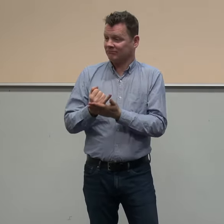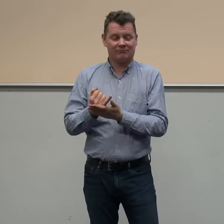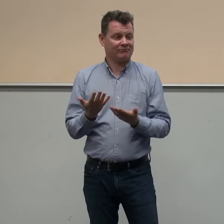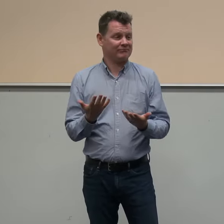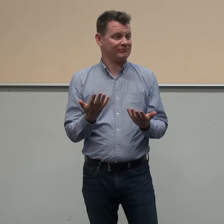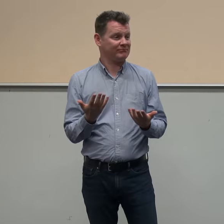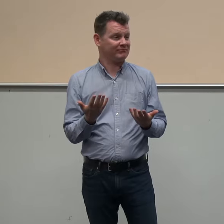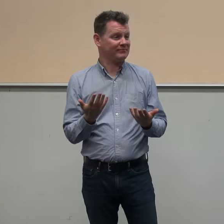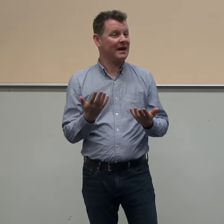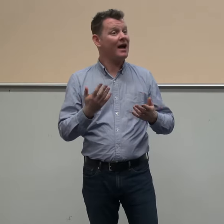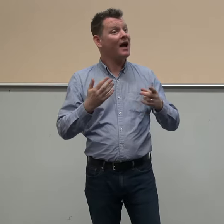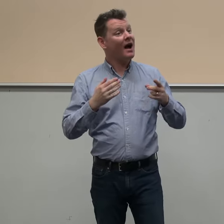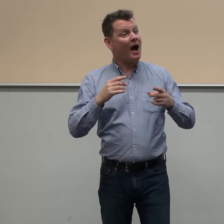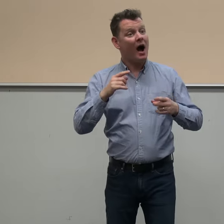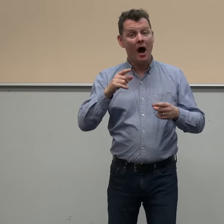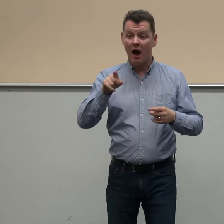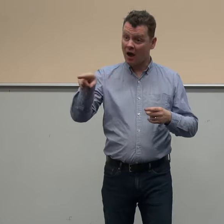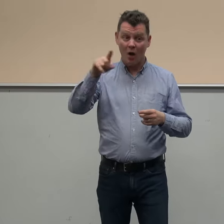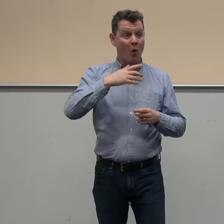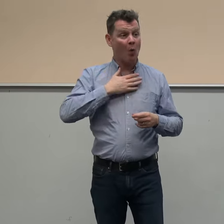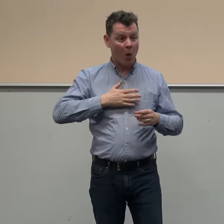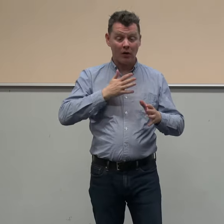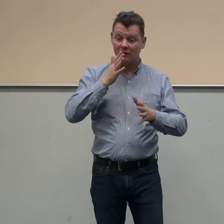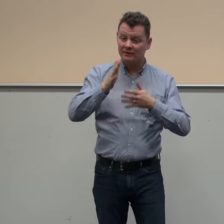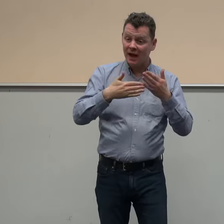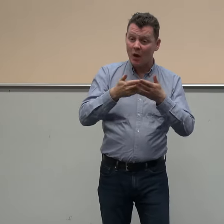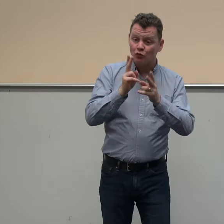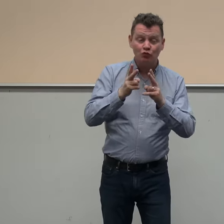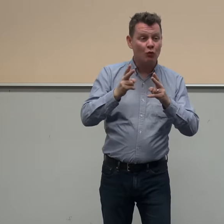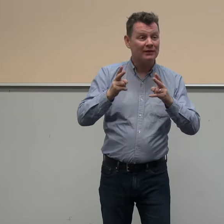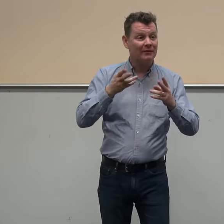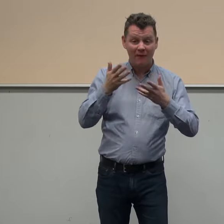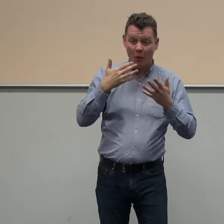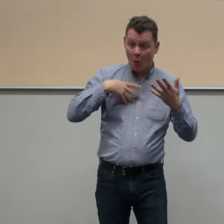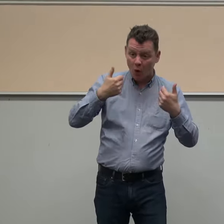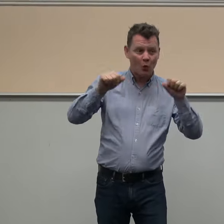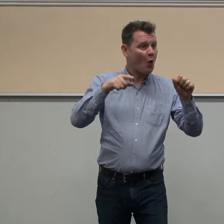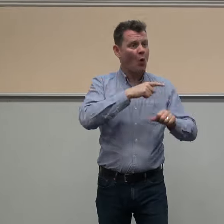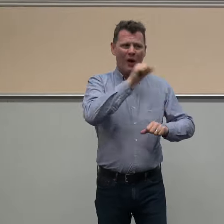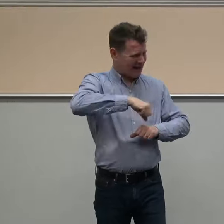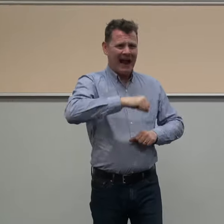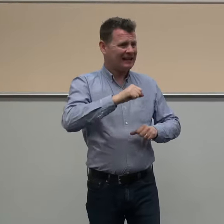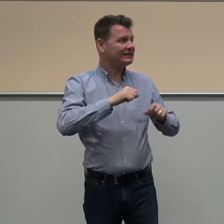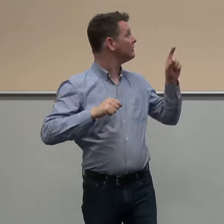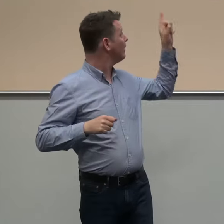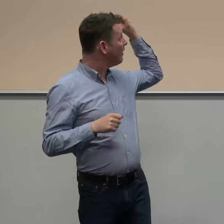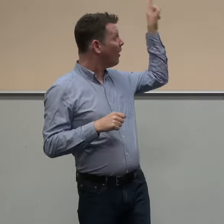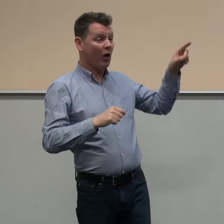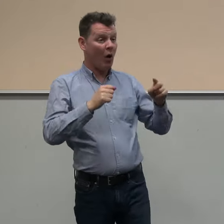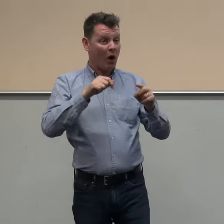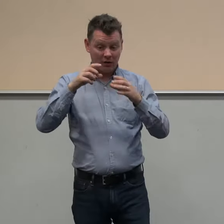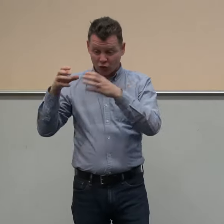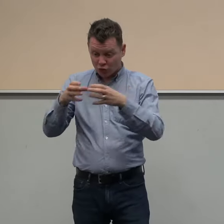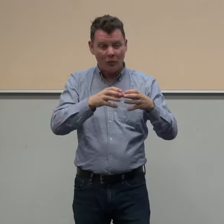it's not that people don't want sign language interpreted performances to work. Almost everybody in that chain is really committed to making them